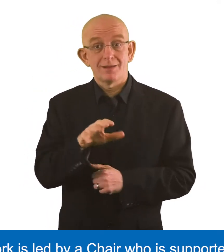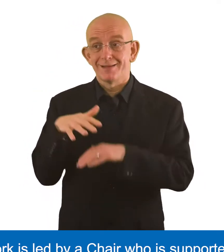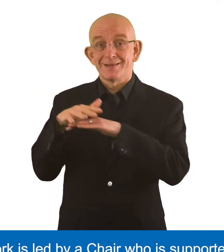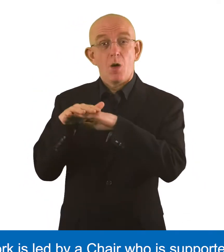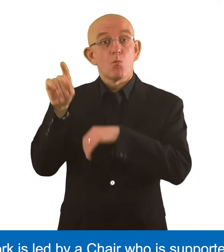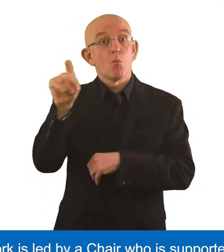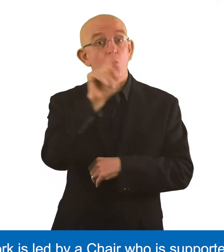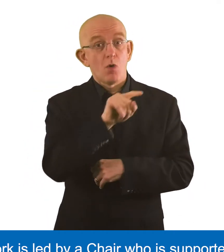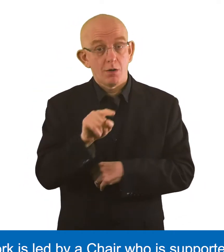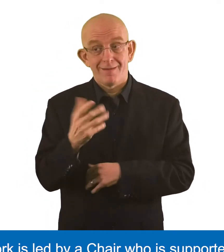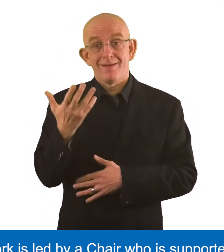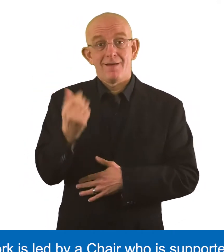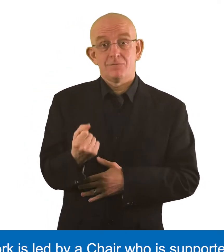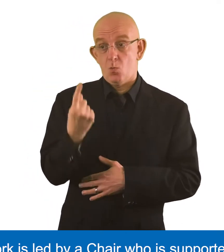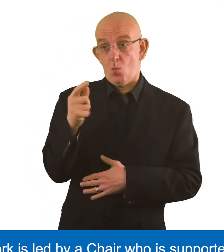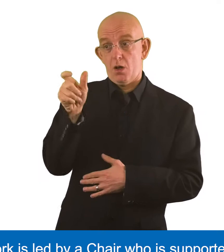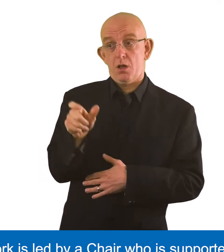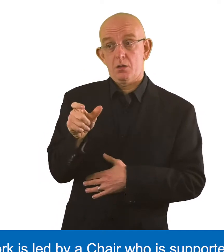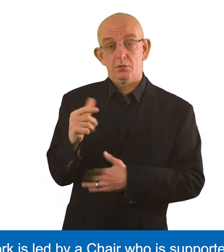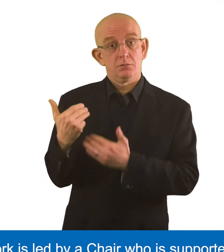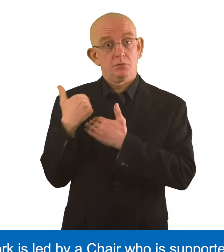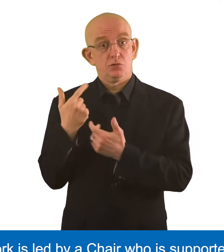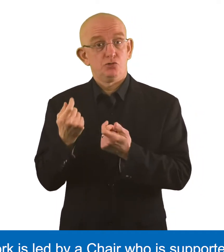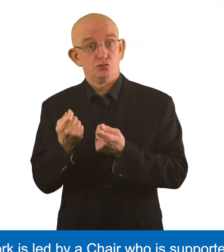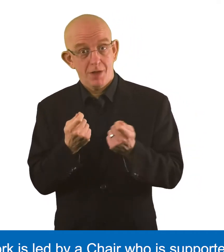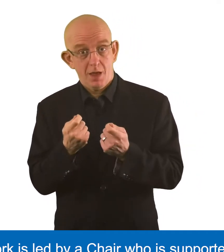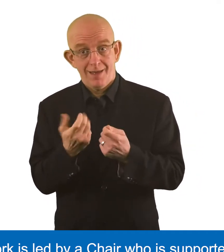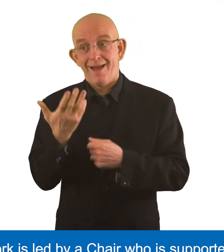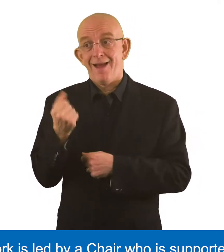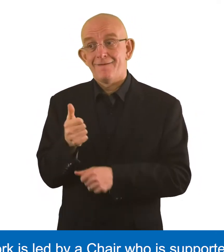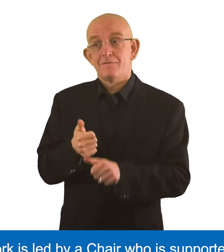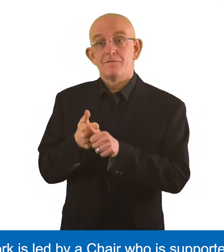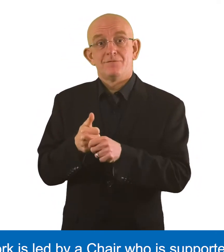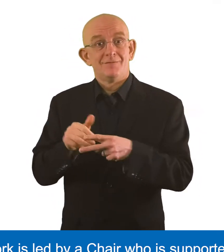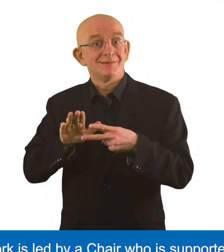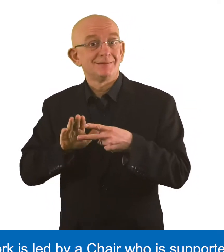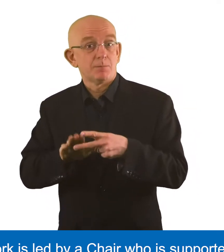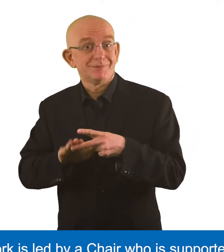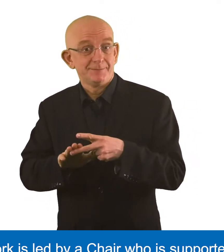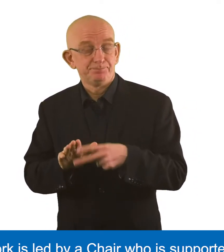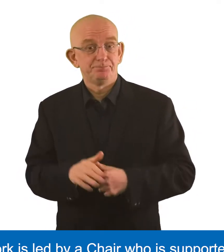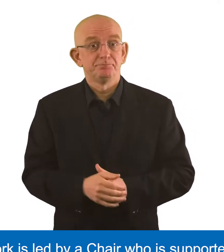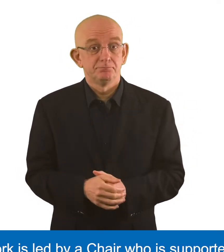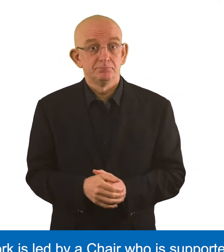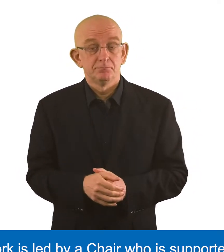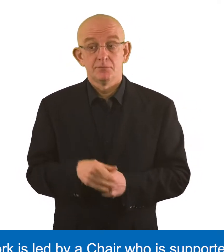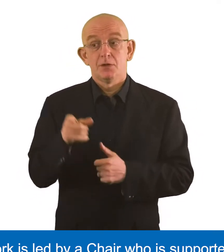regional network is led by a chair who is supported by a deputy. The chair and deputy are supported by the disability